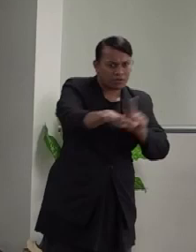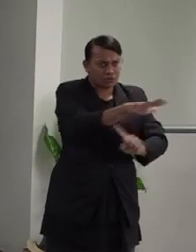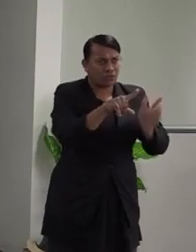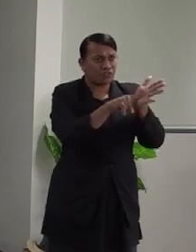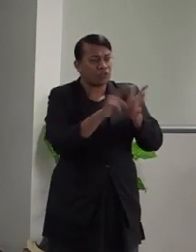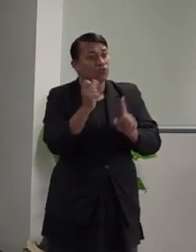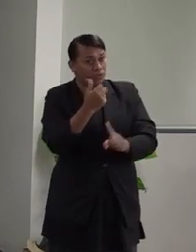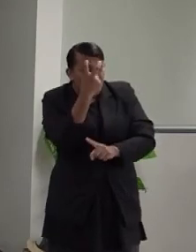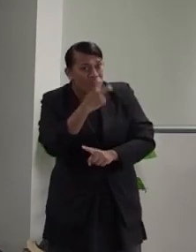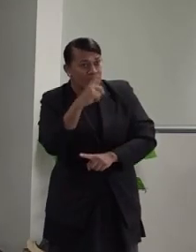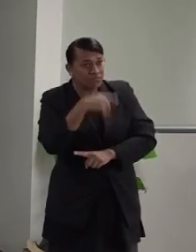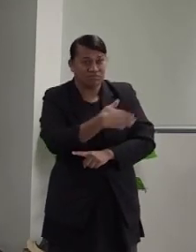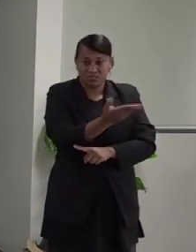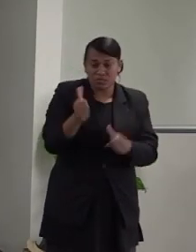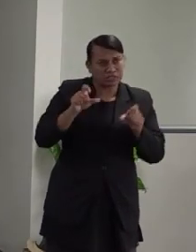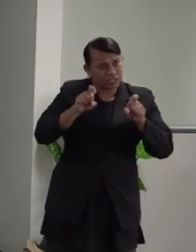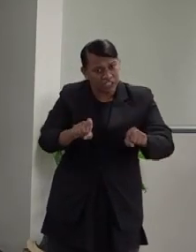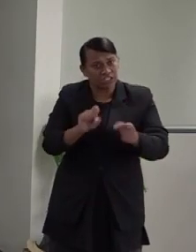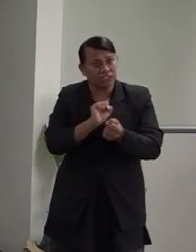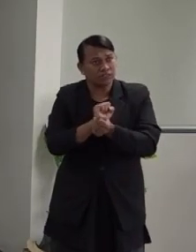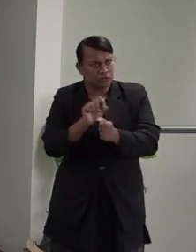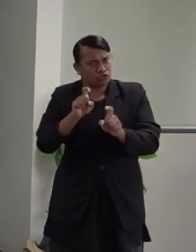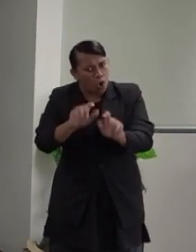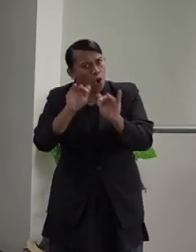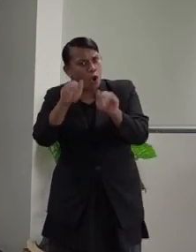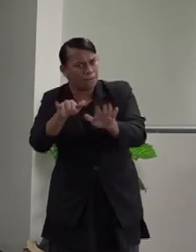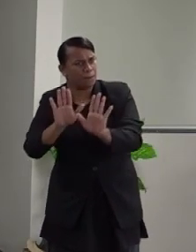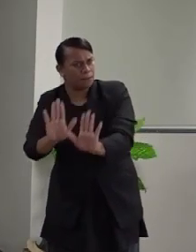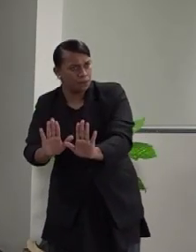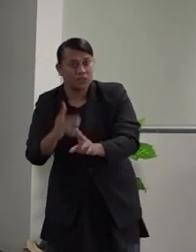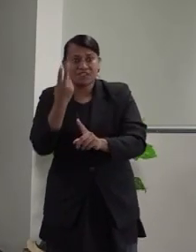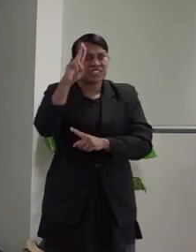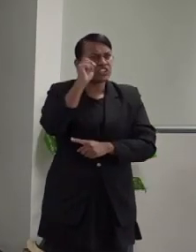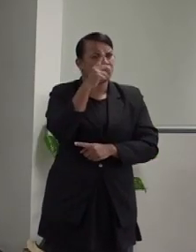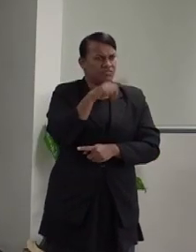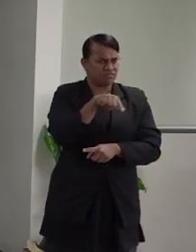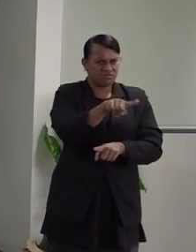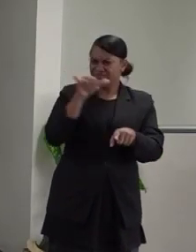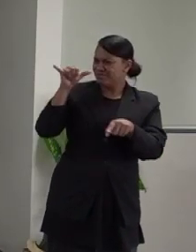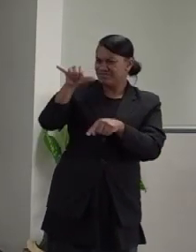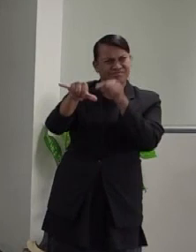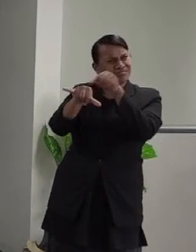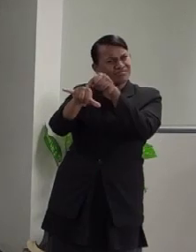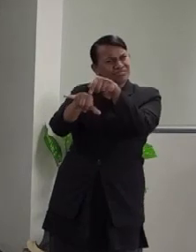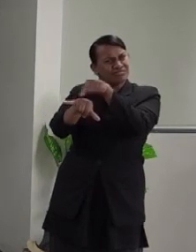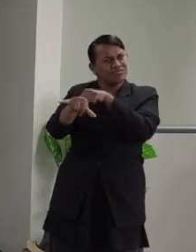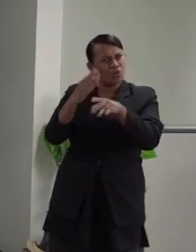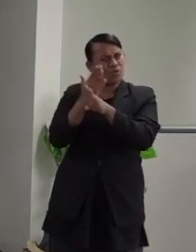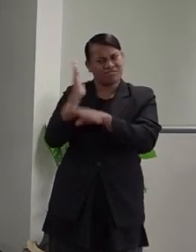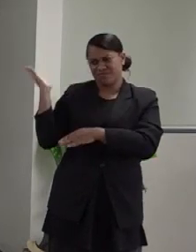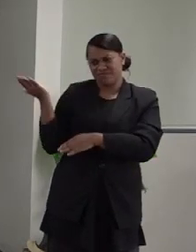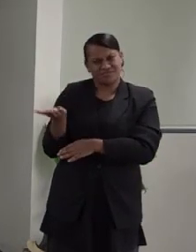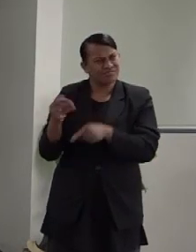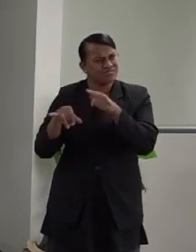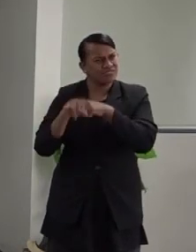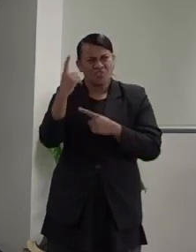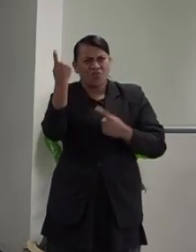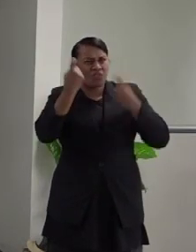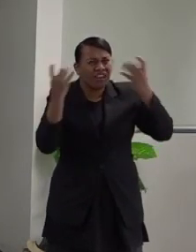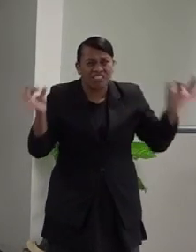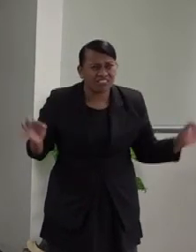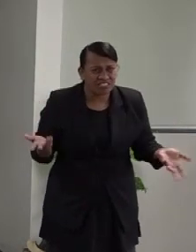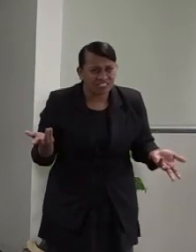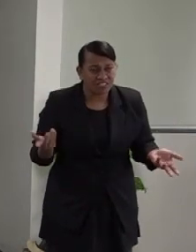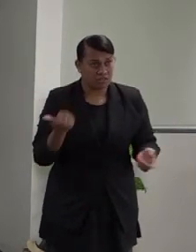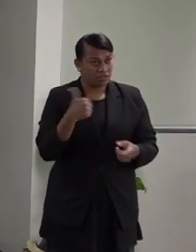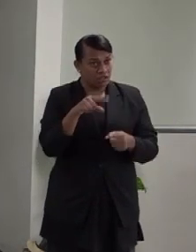are restricted to their homes, these Fijians are spitting on all of the sacrifices their fellow Fijians are making to keep